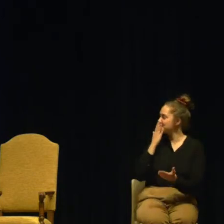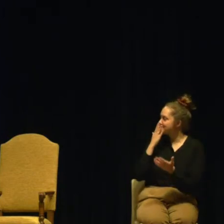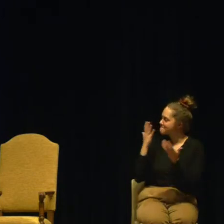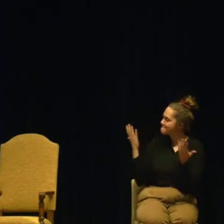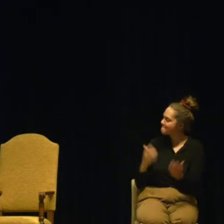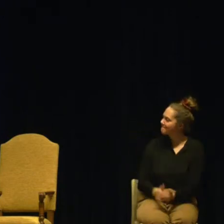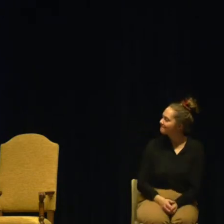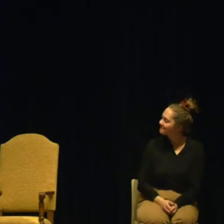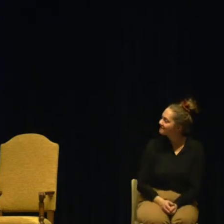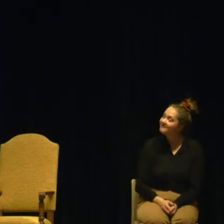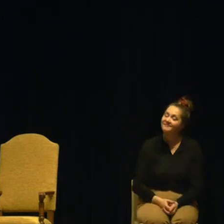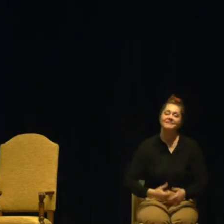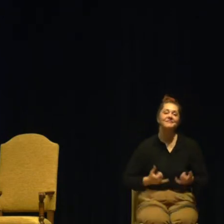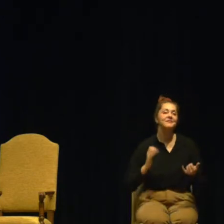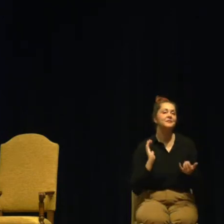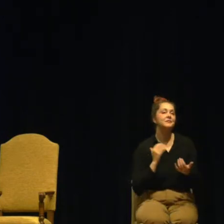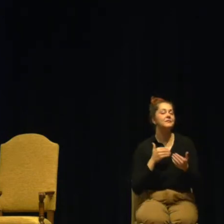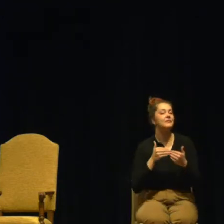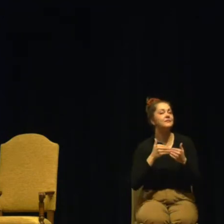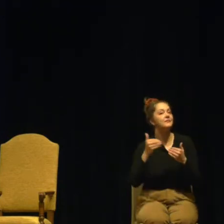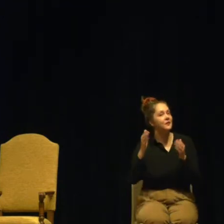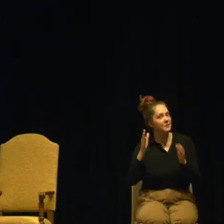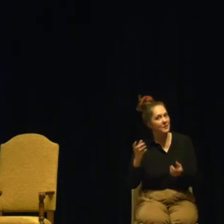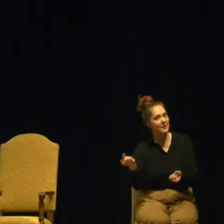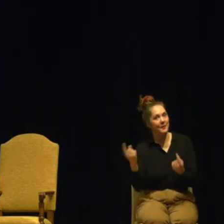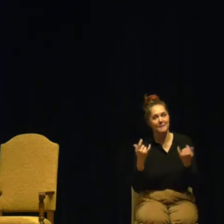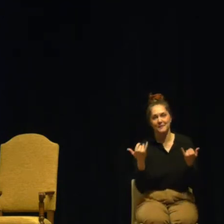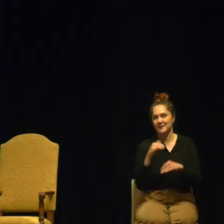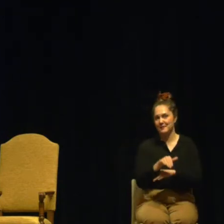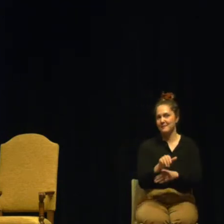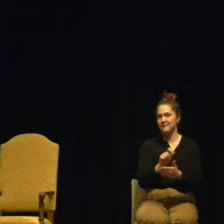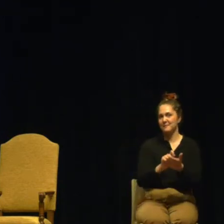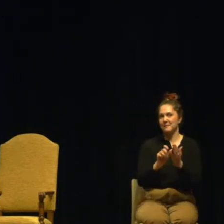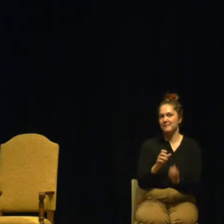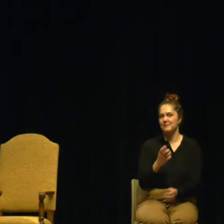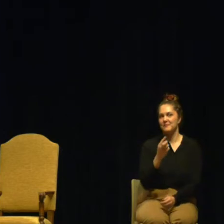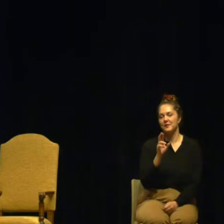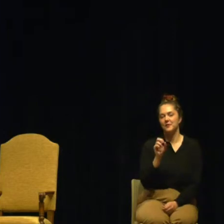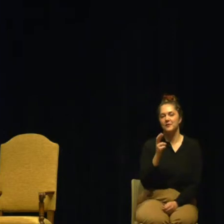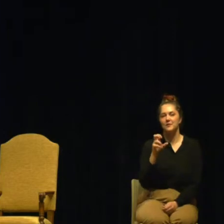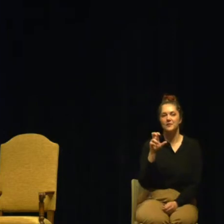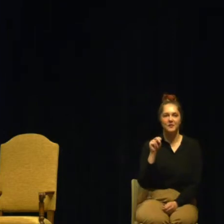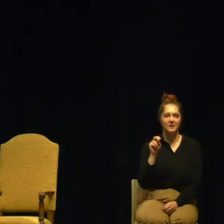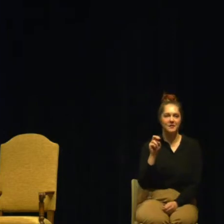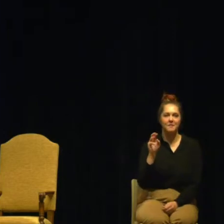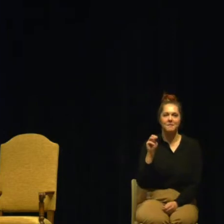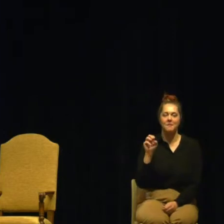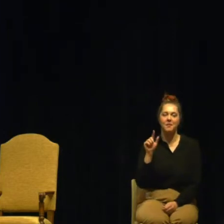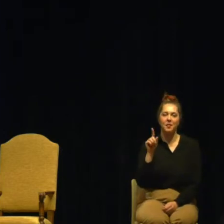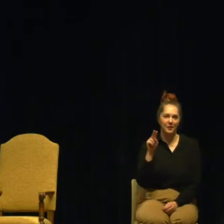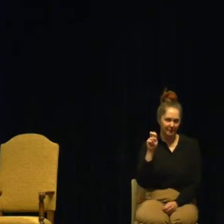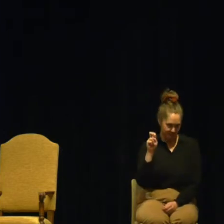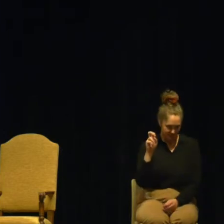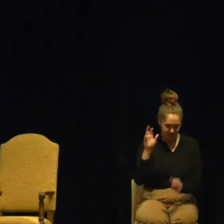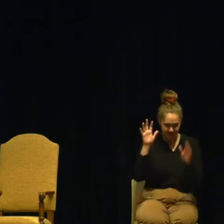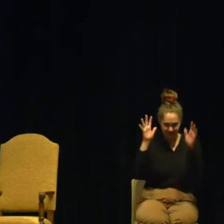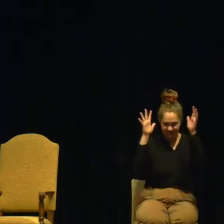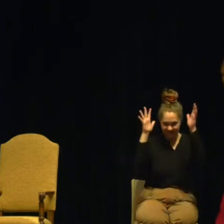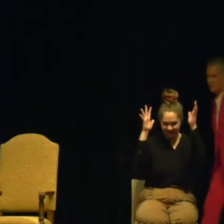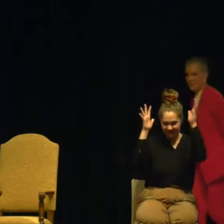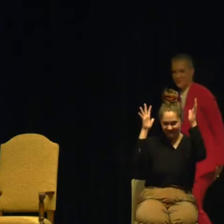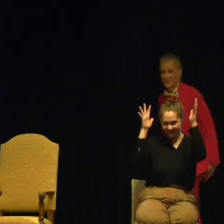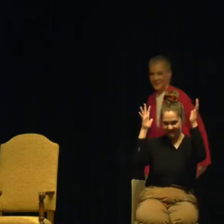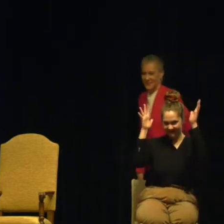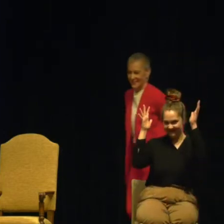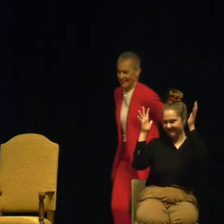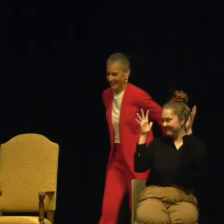And so now, our next guest, tonight's author, Dr. Sharon Malone. Yes, please be welcome.